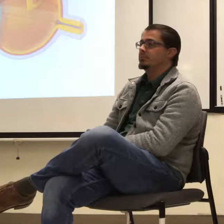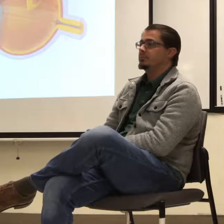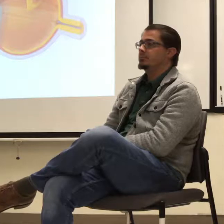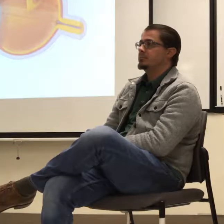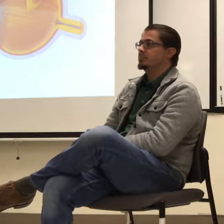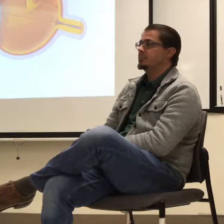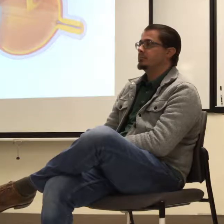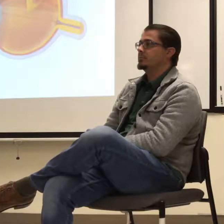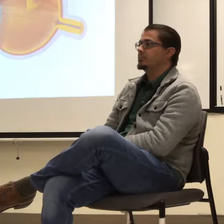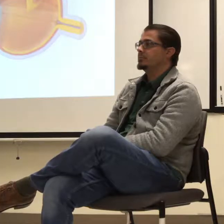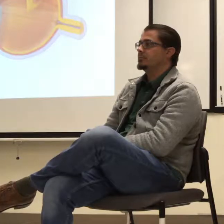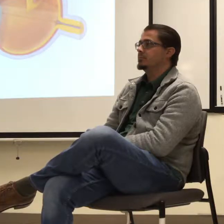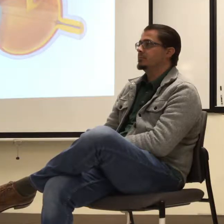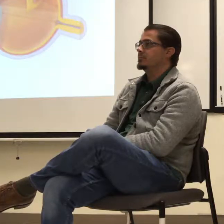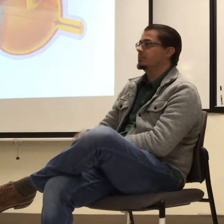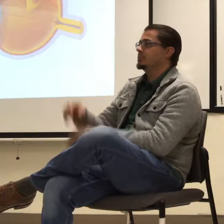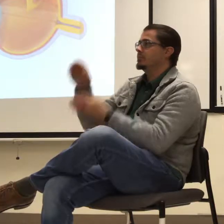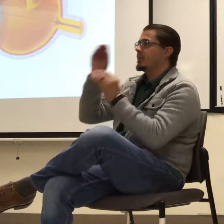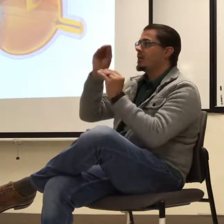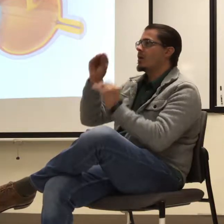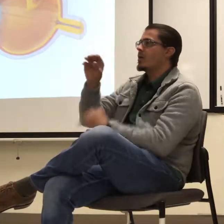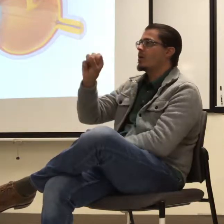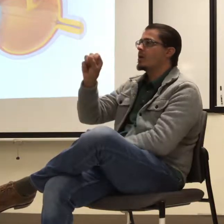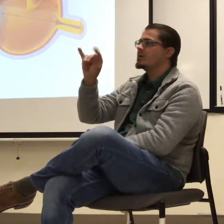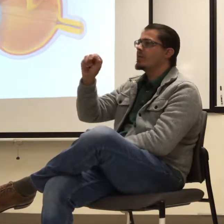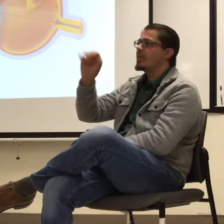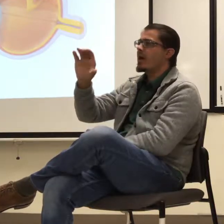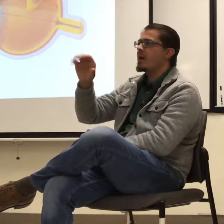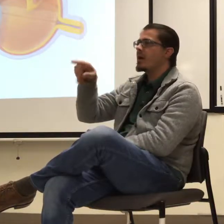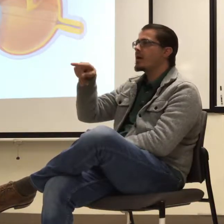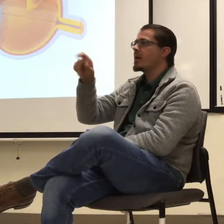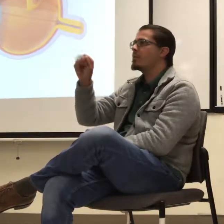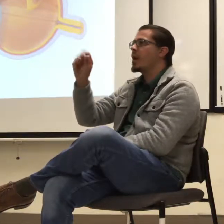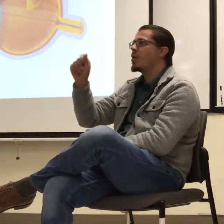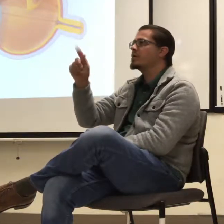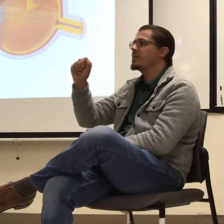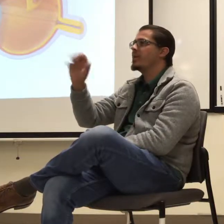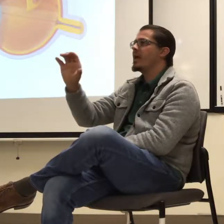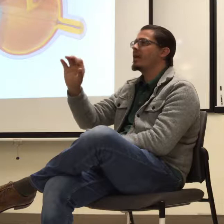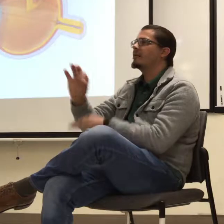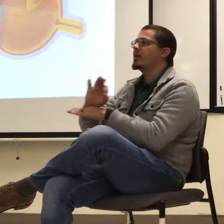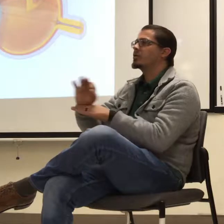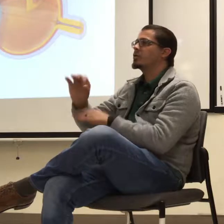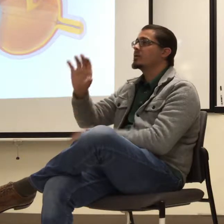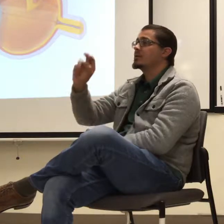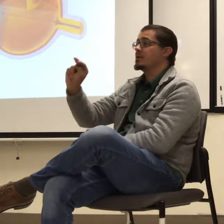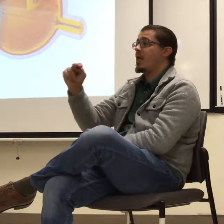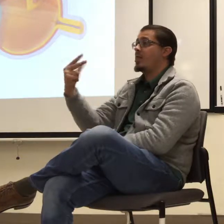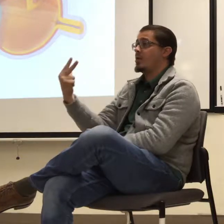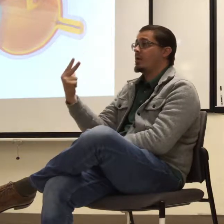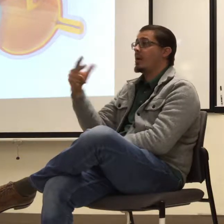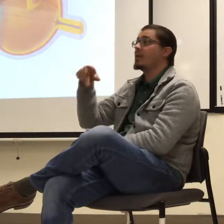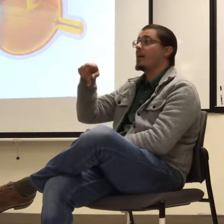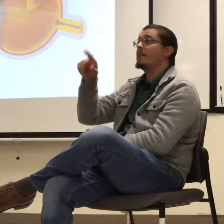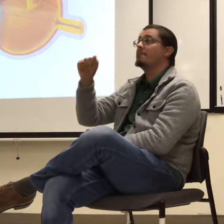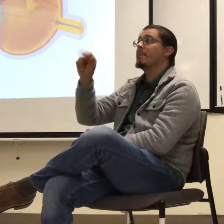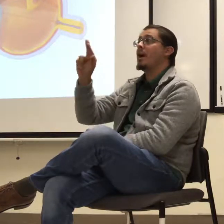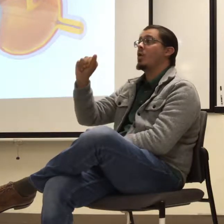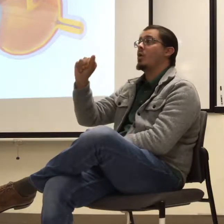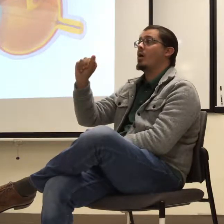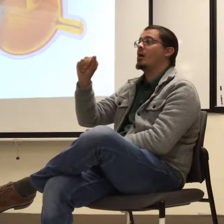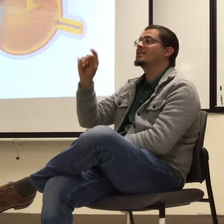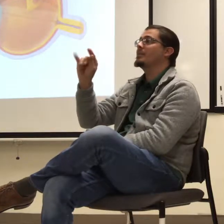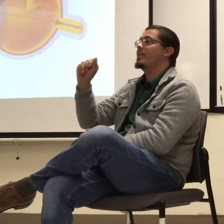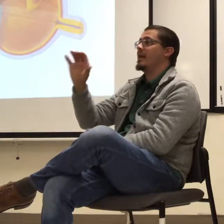And I taught you the sympathetic, parasympathetic function. Cranial nerve 3 is the parasympathetic function, and that